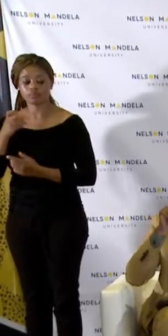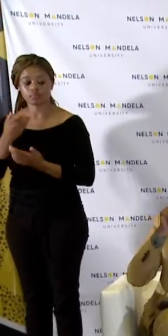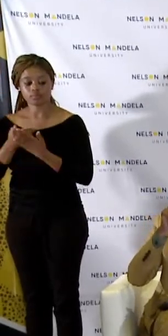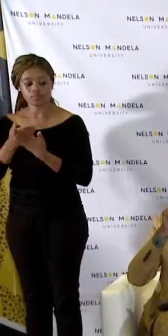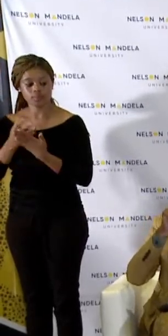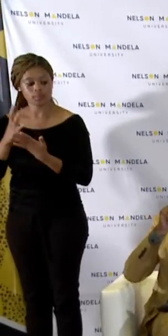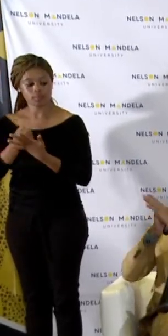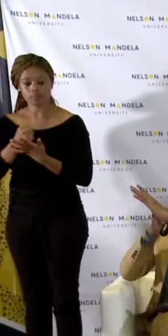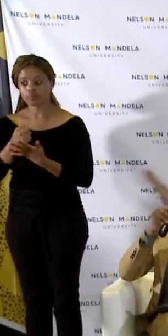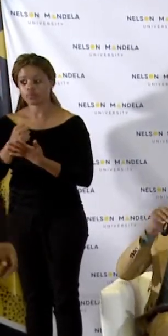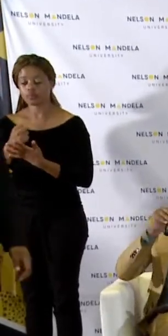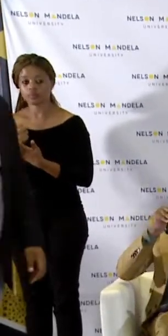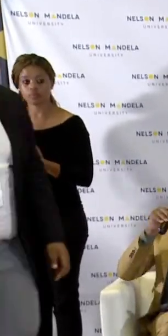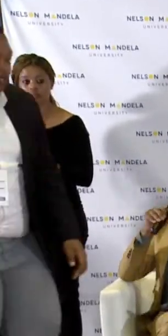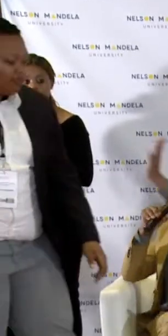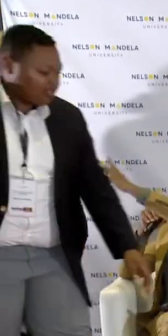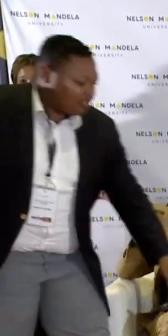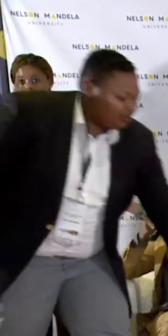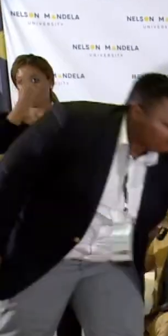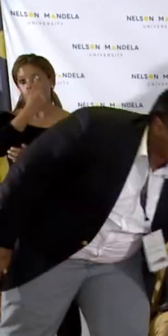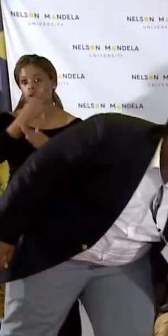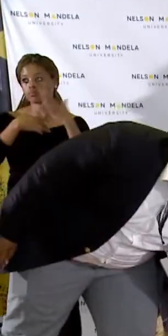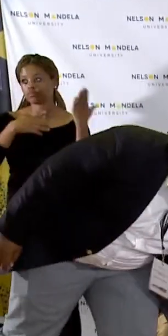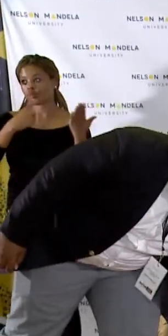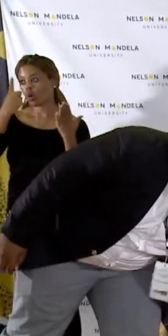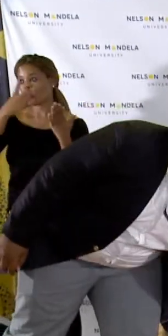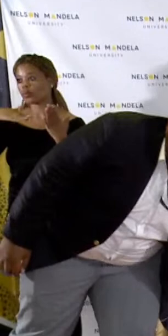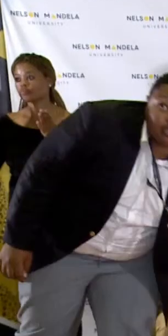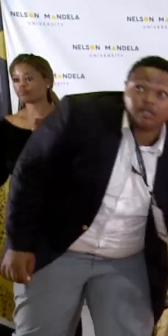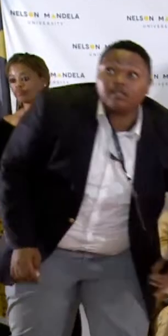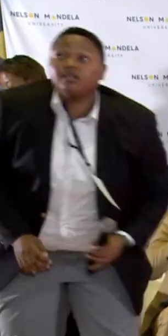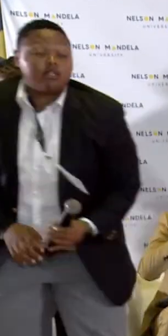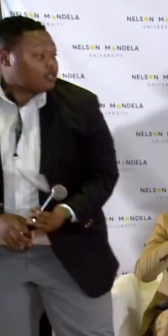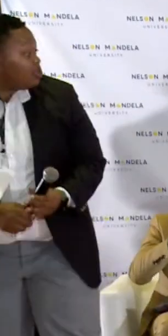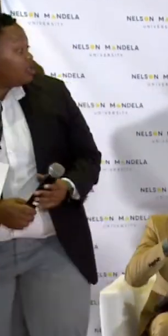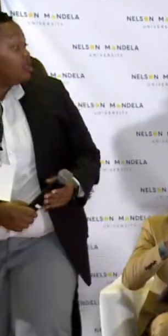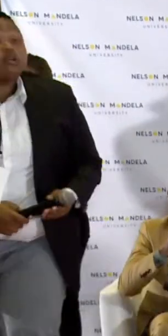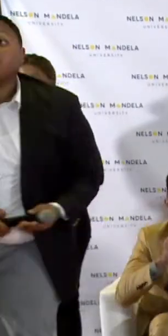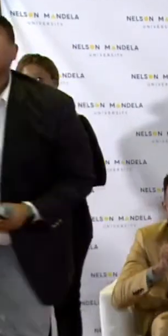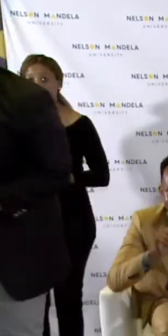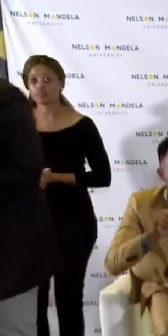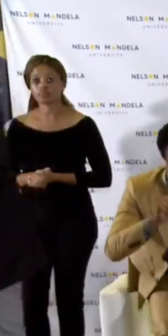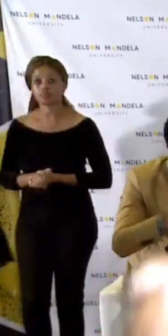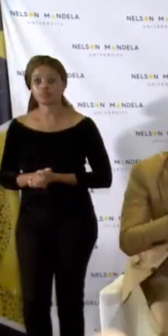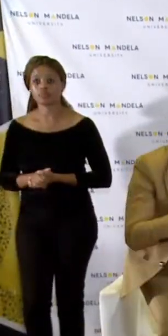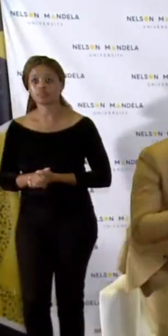to let's take one from this side, one from that side. Is that fair? Fair.